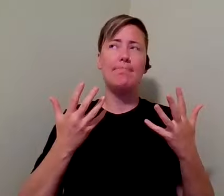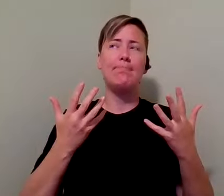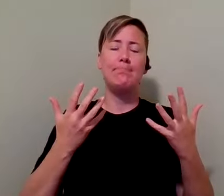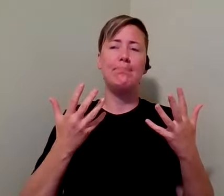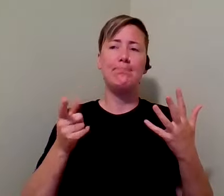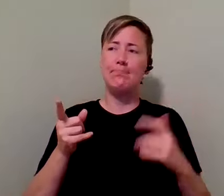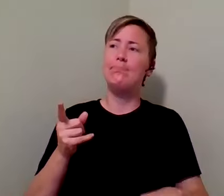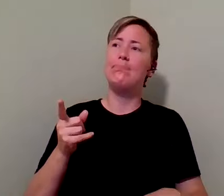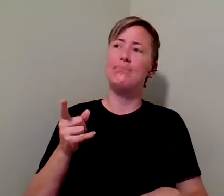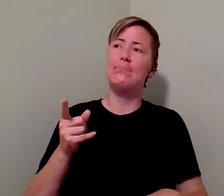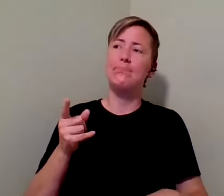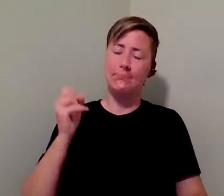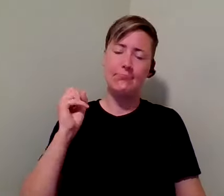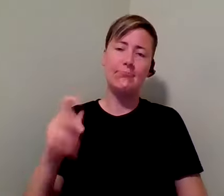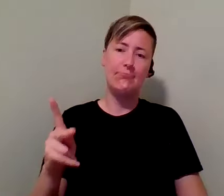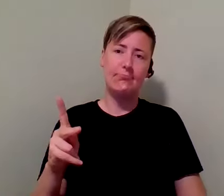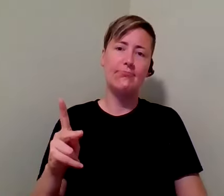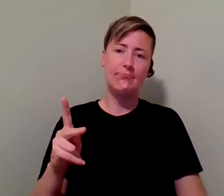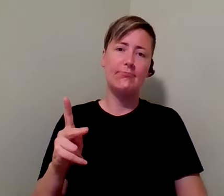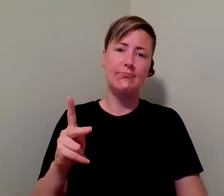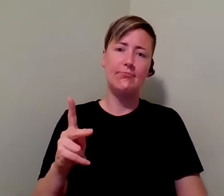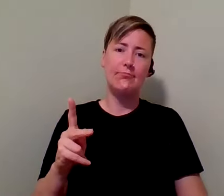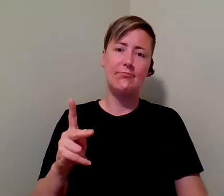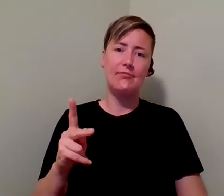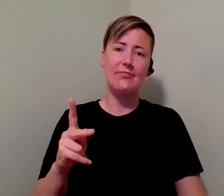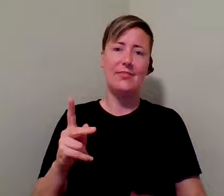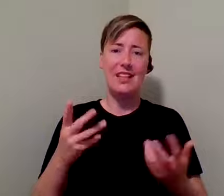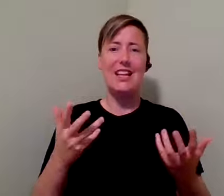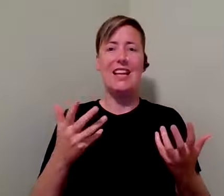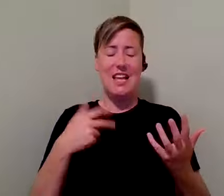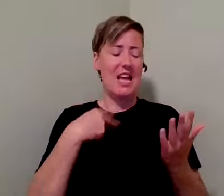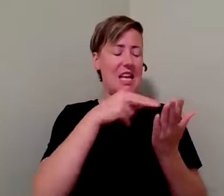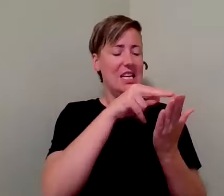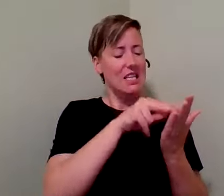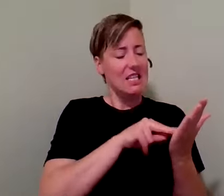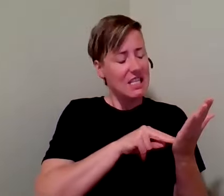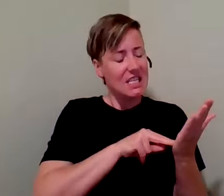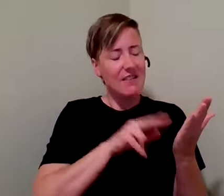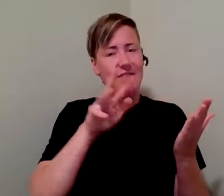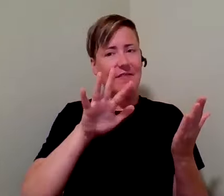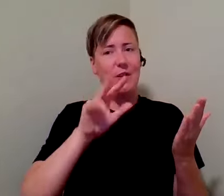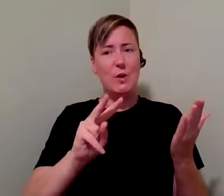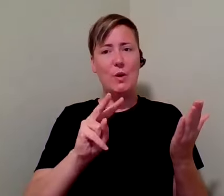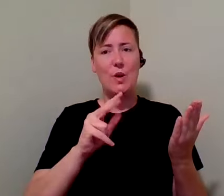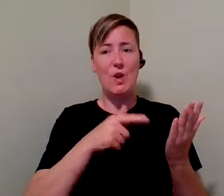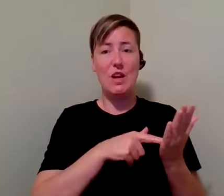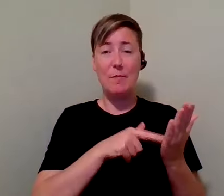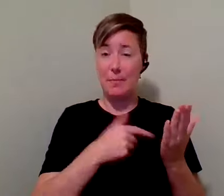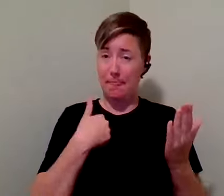I looked at those 8 questions. Am I having trouble with personal relationships? I had no personal relationships with